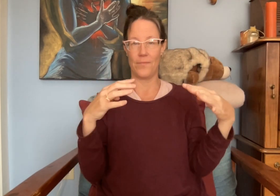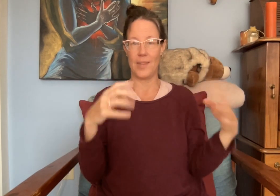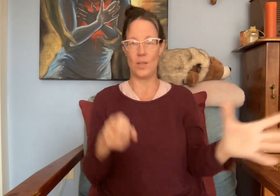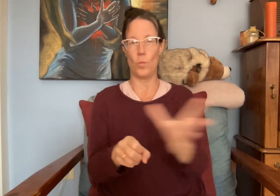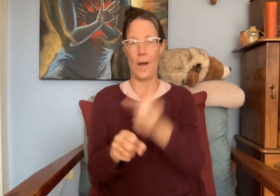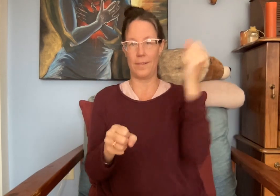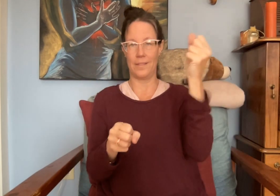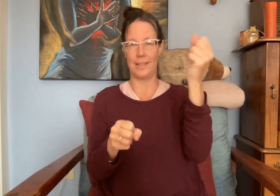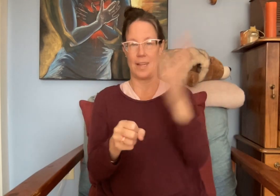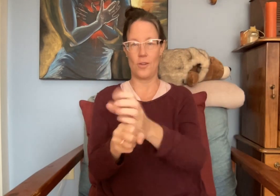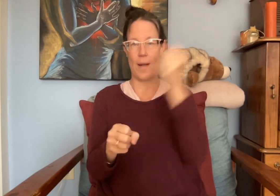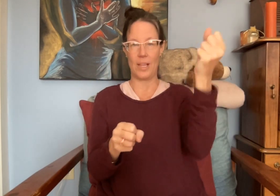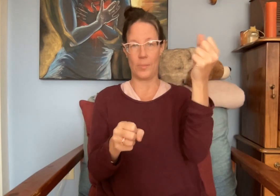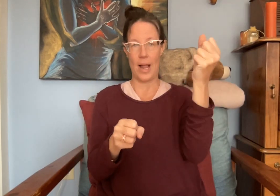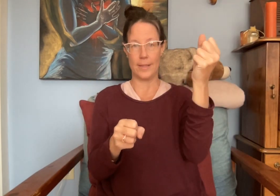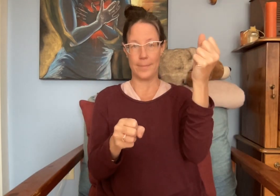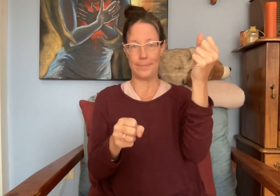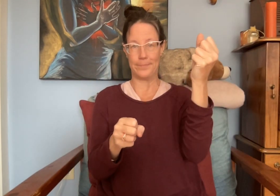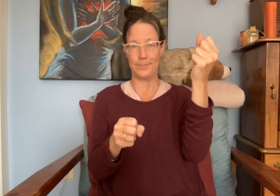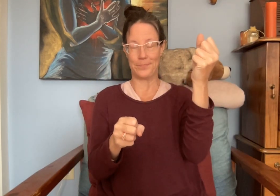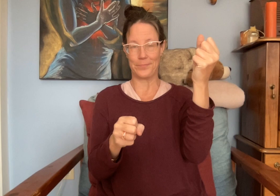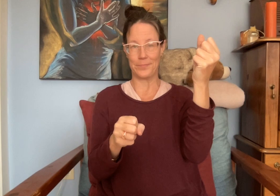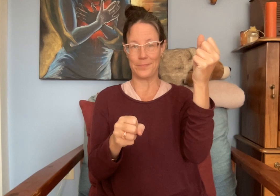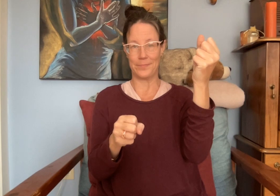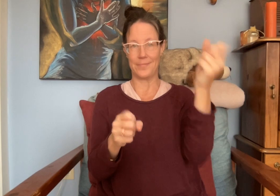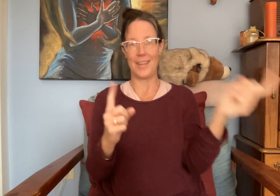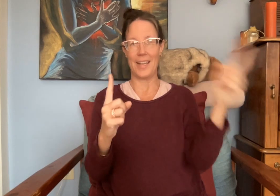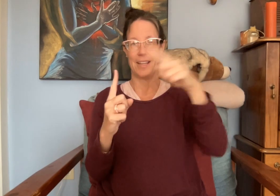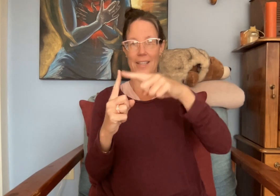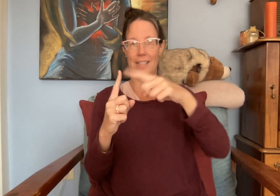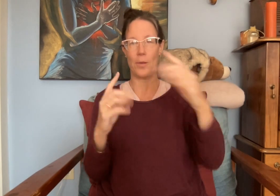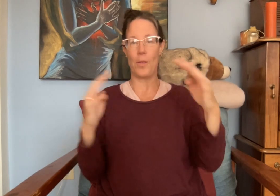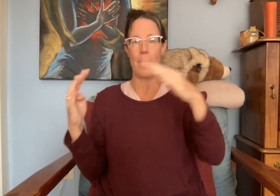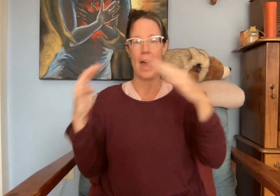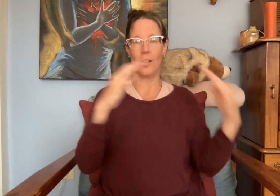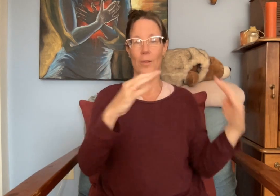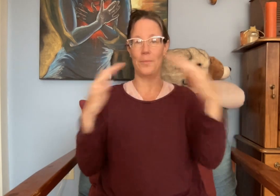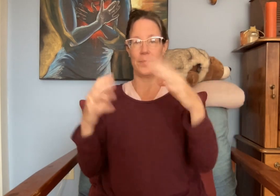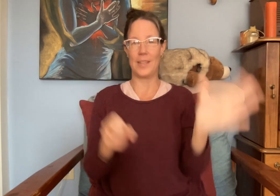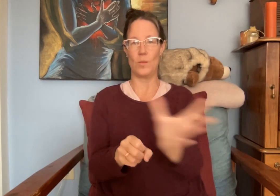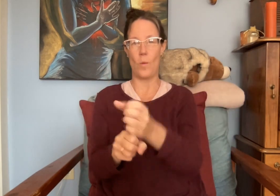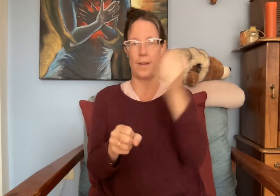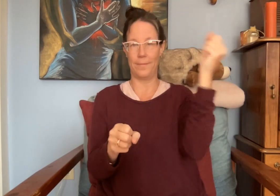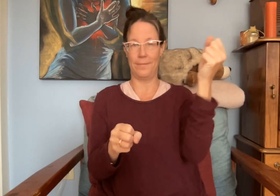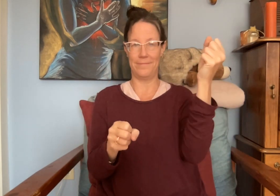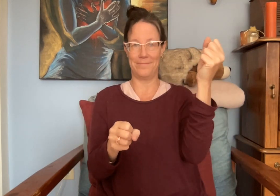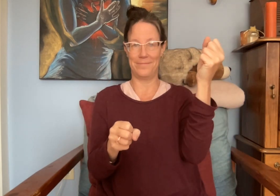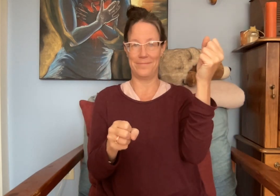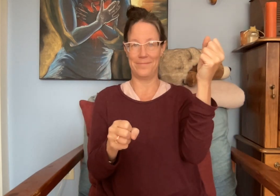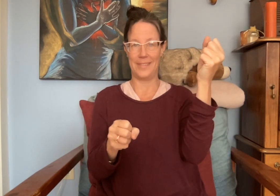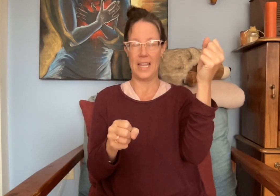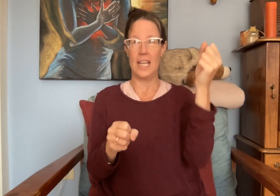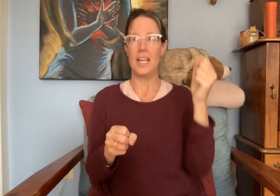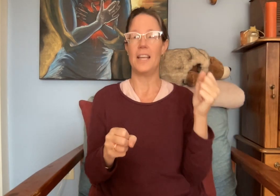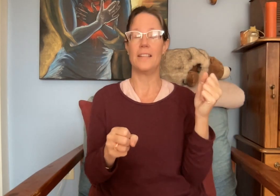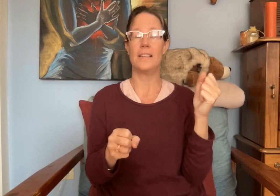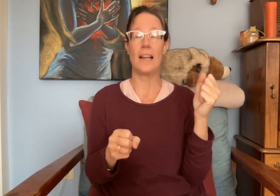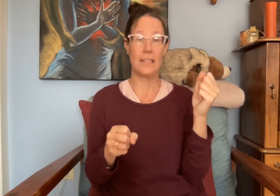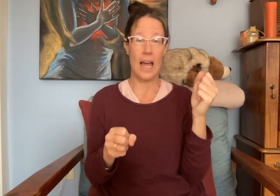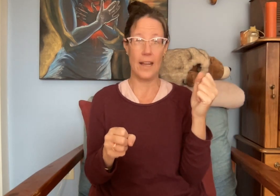is won. It's like grabbing the prize. Till the battle is won. This next line